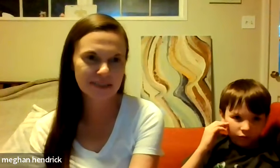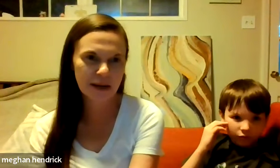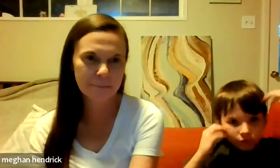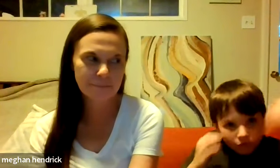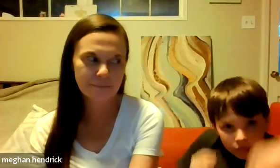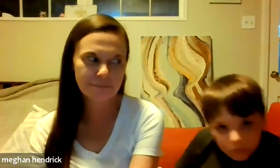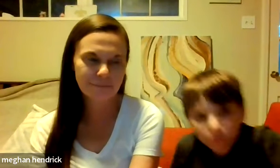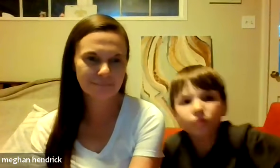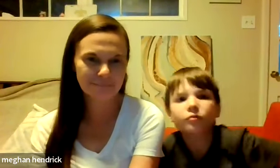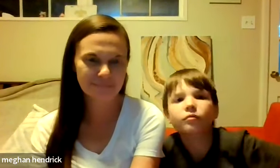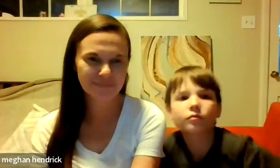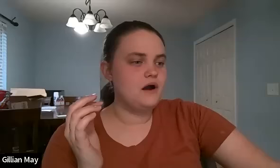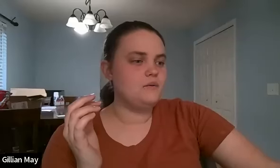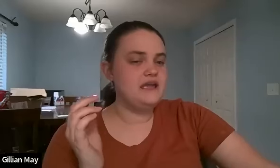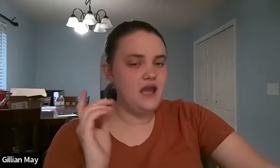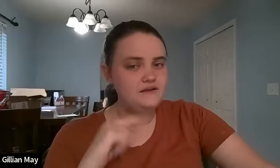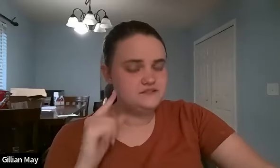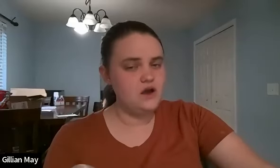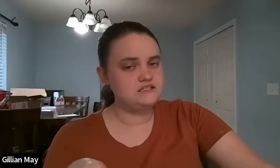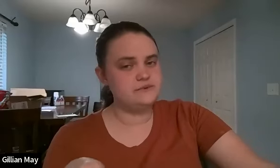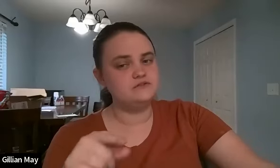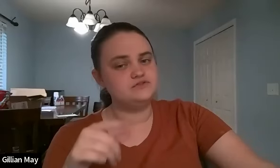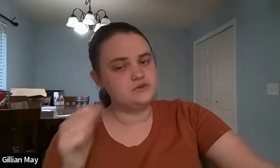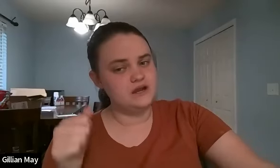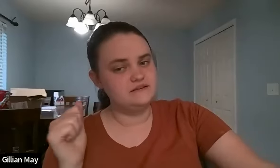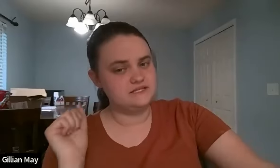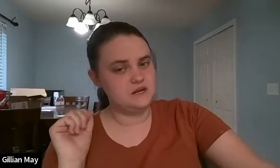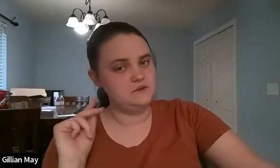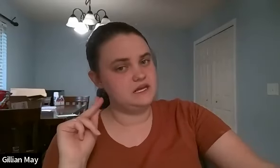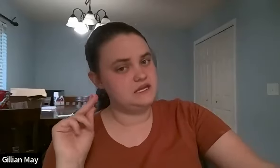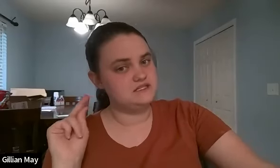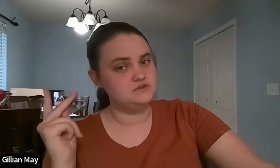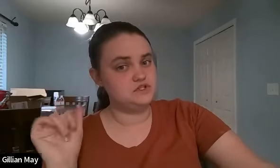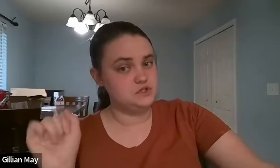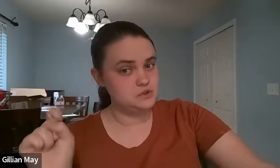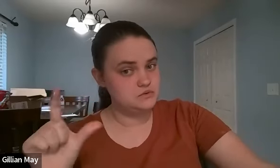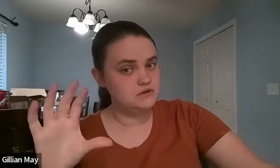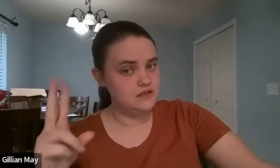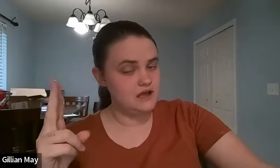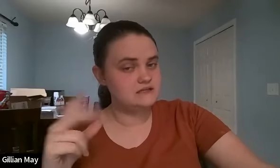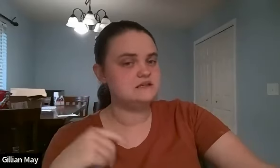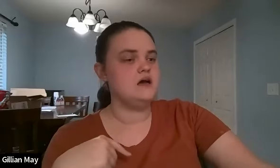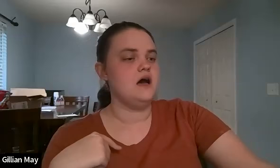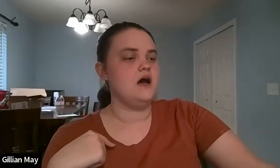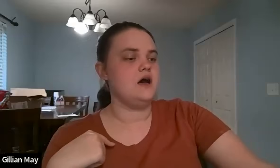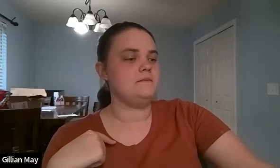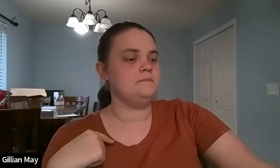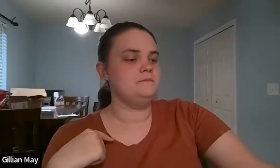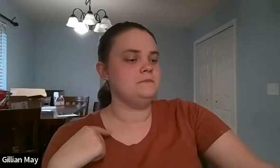step? So we have talked about trying to set up like an ASL 2 class.